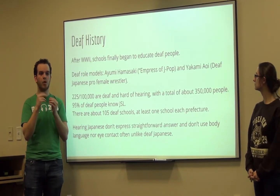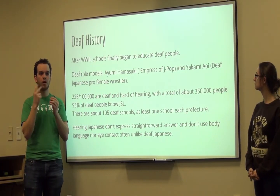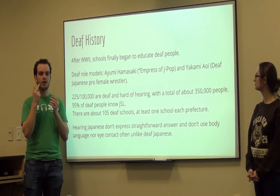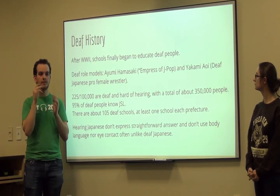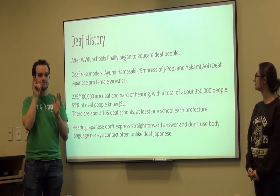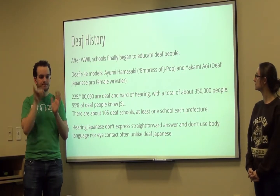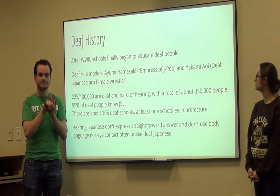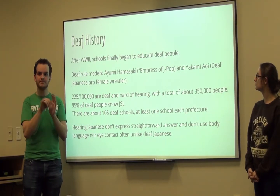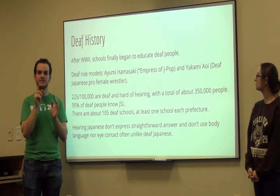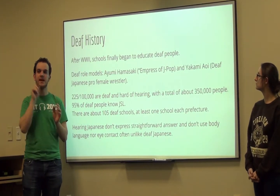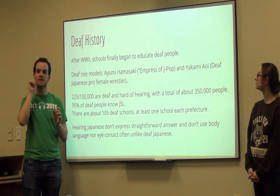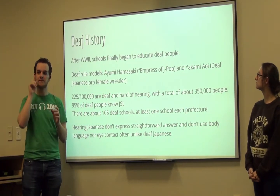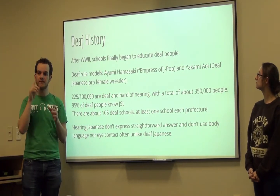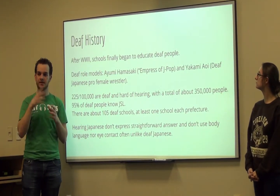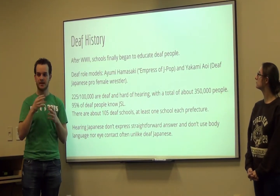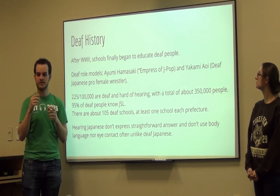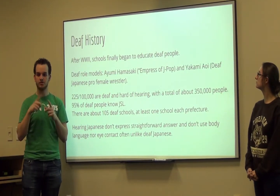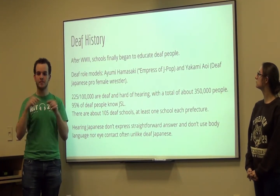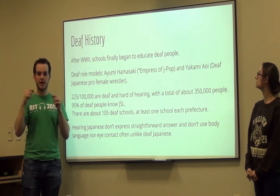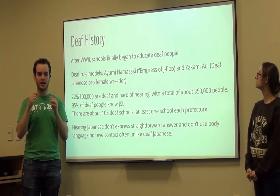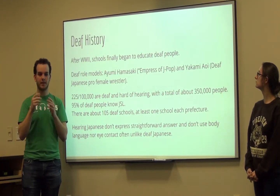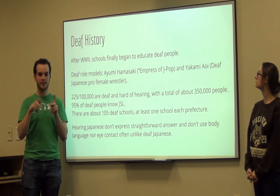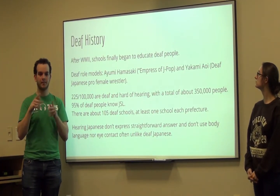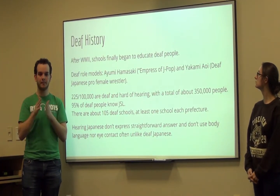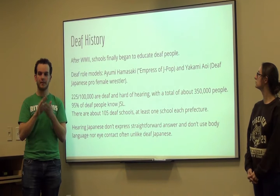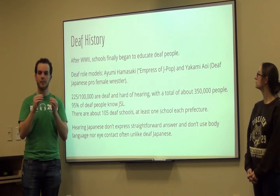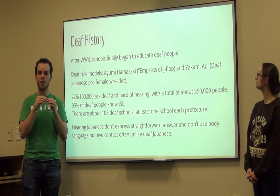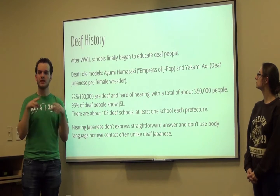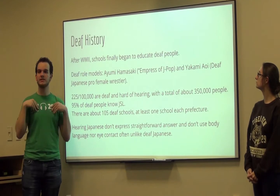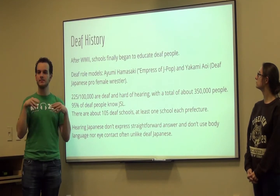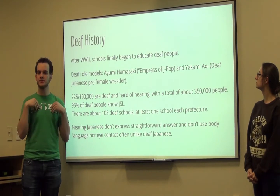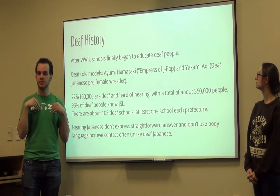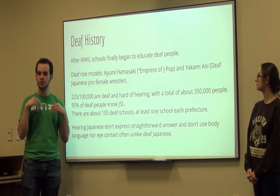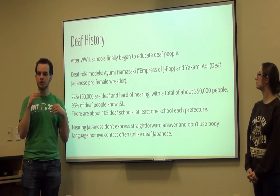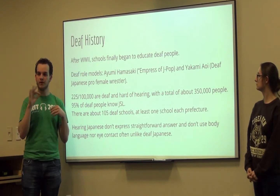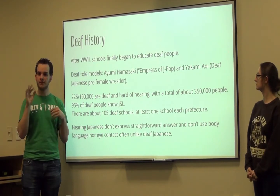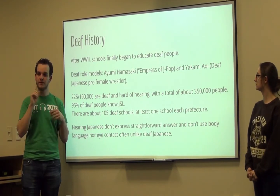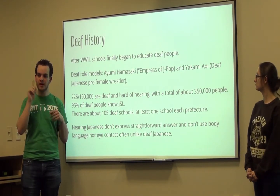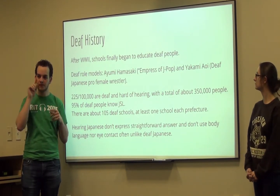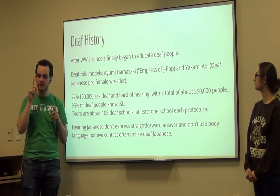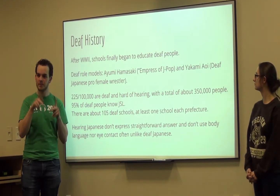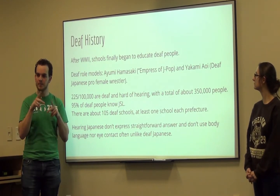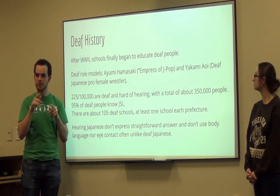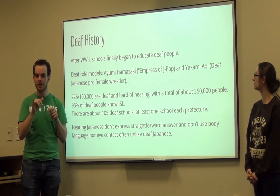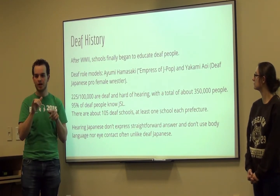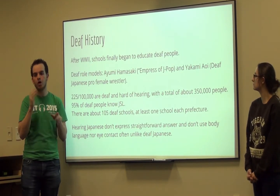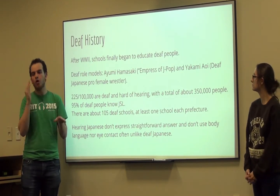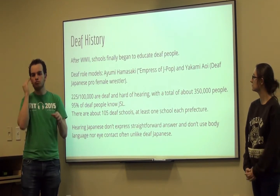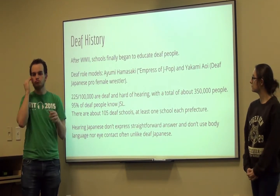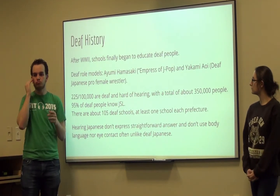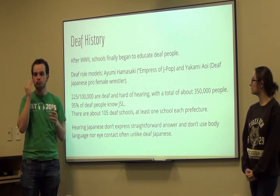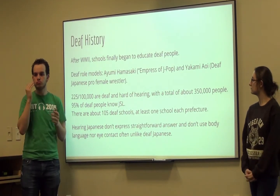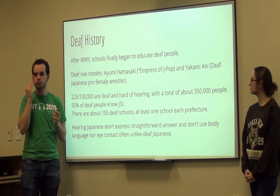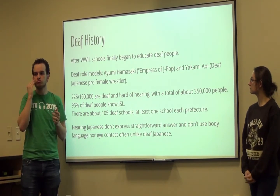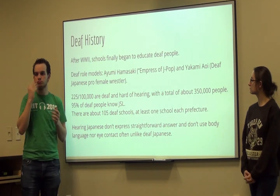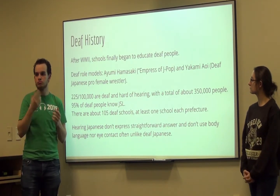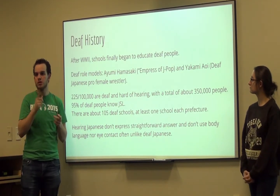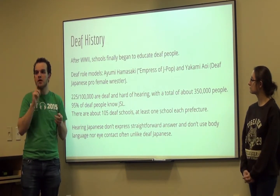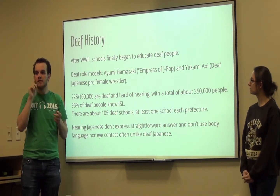also, Japanese Sign Language was spreading and deaf identity became more acceptable. So, you're like,